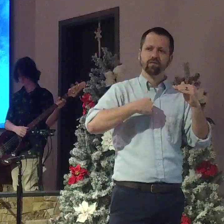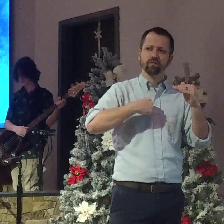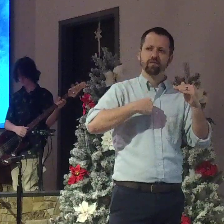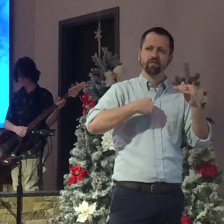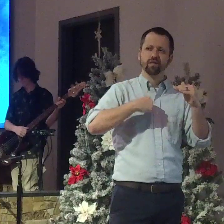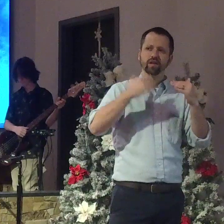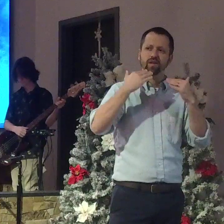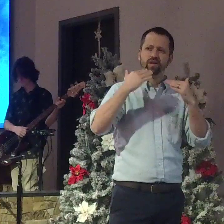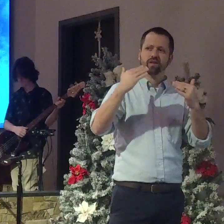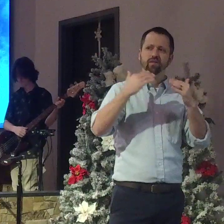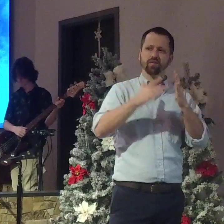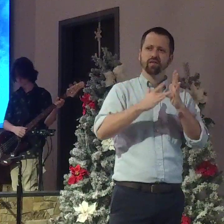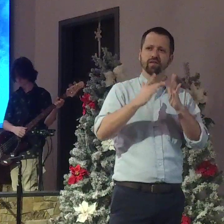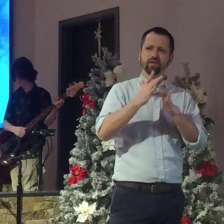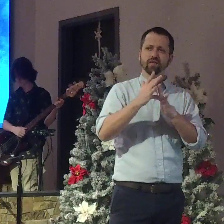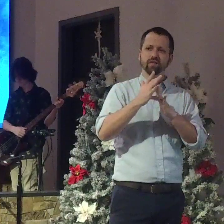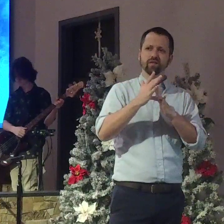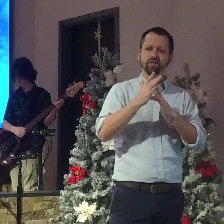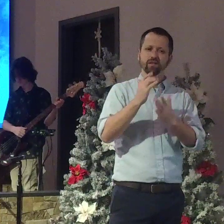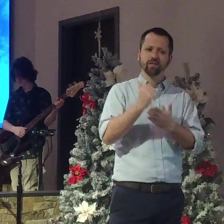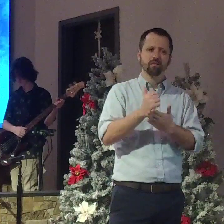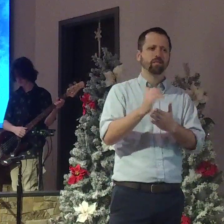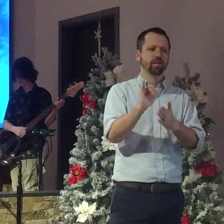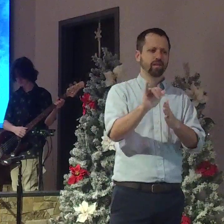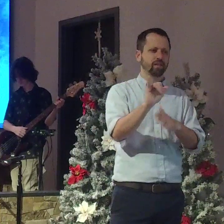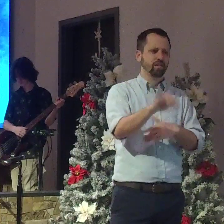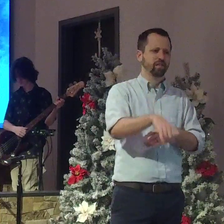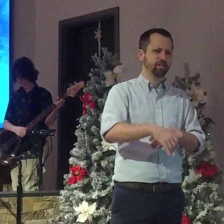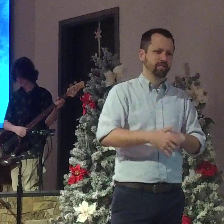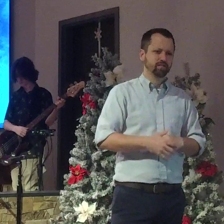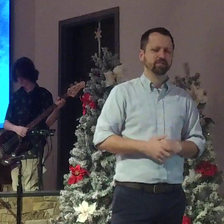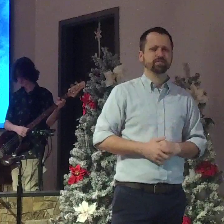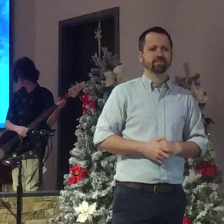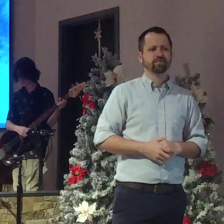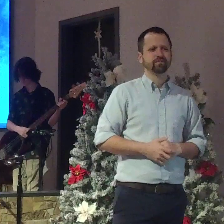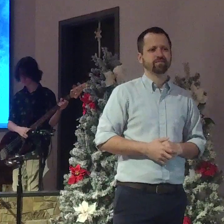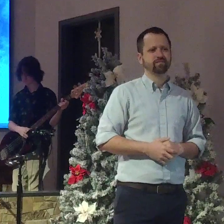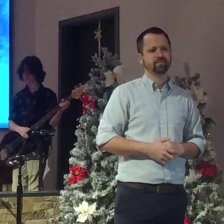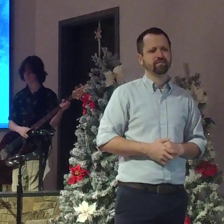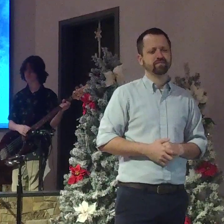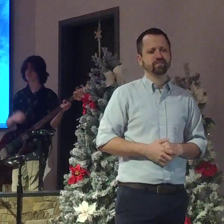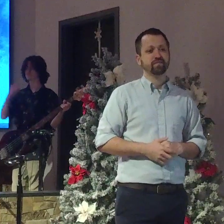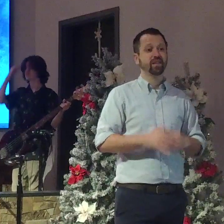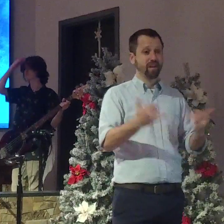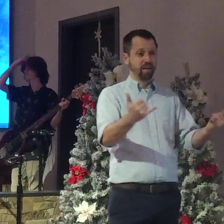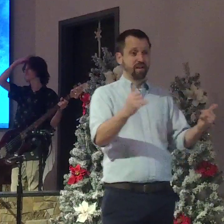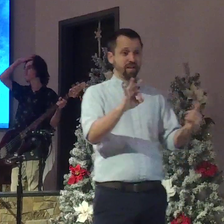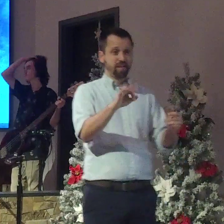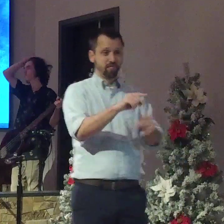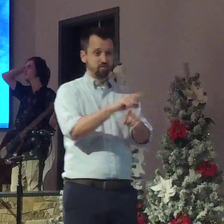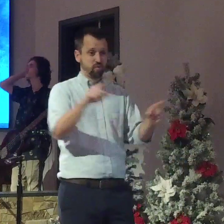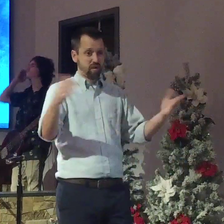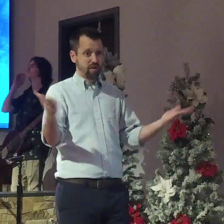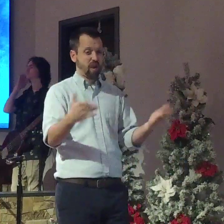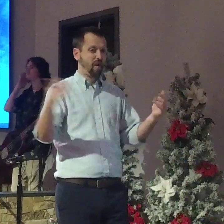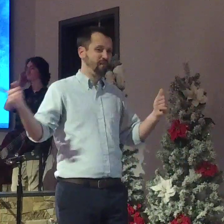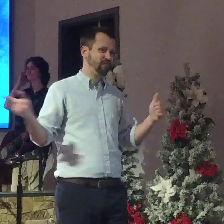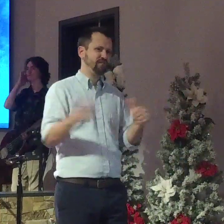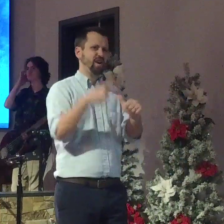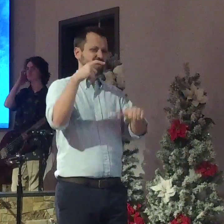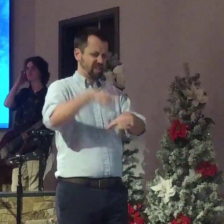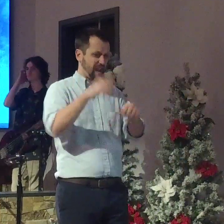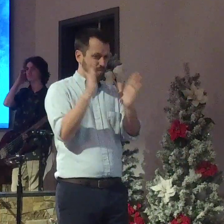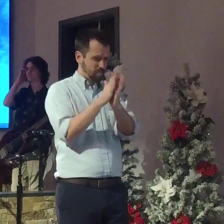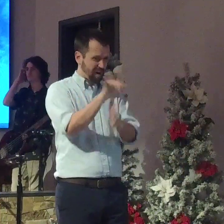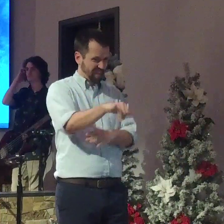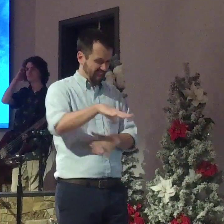Christ and be saved. So with your head bowed and your eyes closed, if you need to pray and receive Jesus as your Savior, I